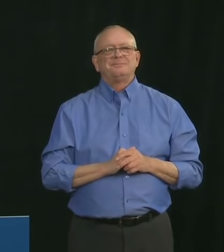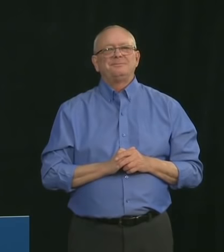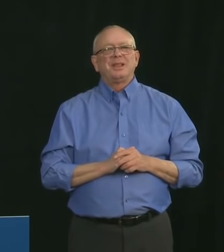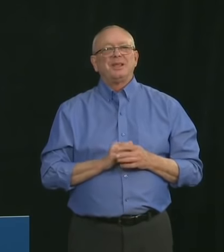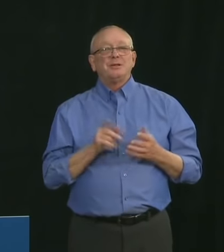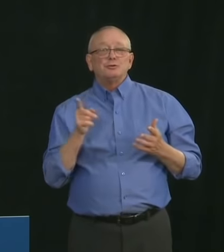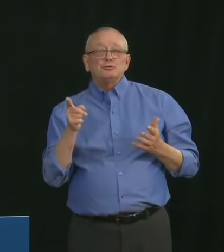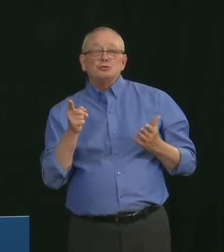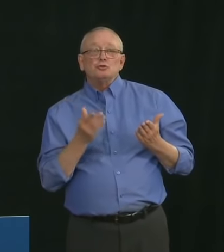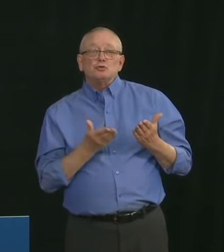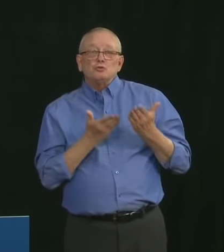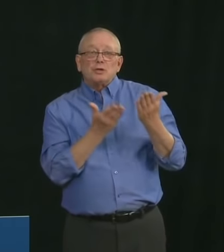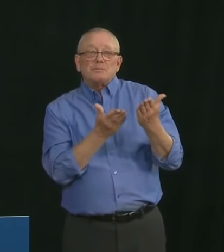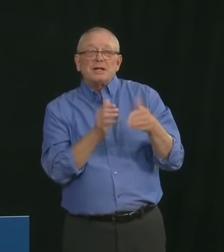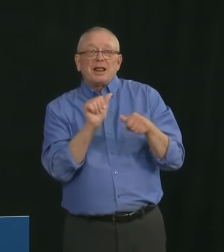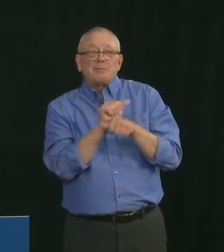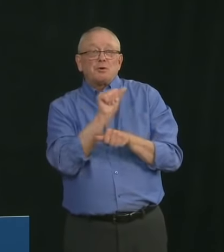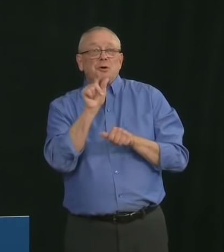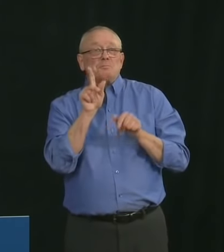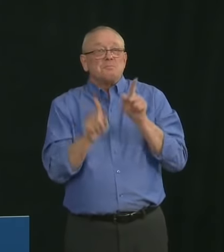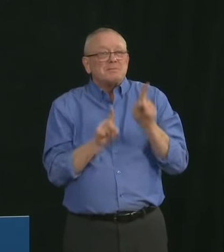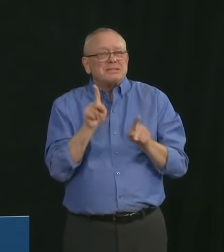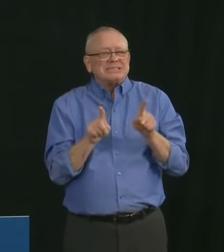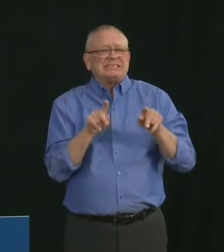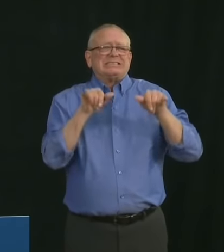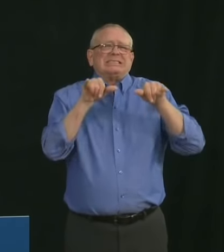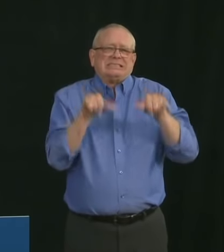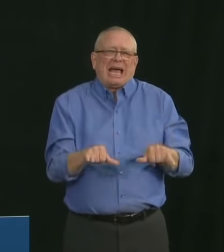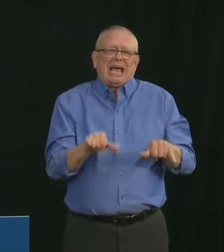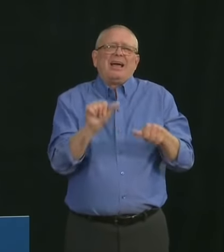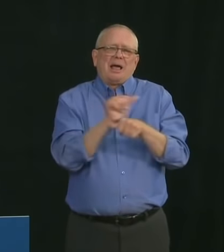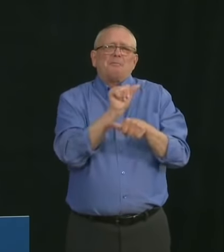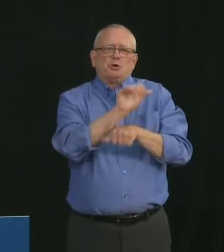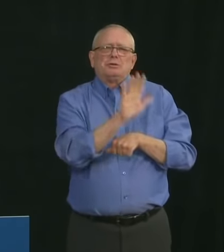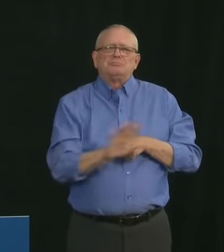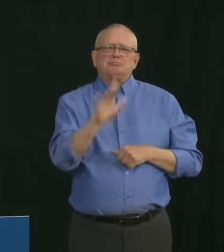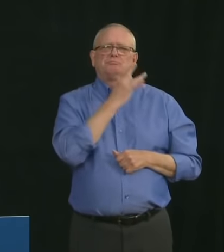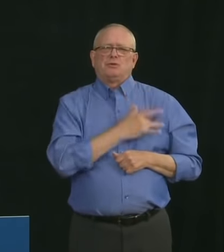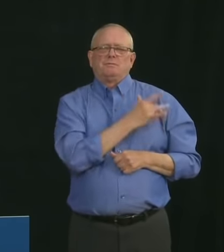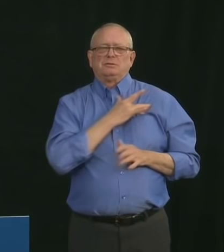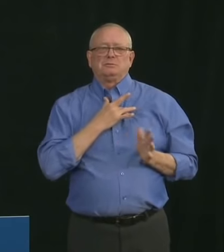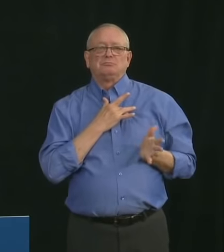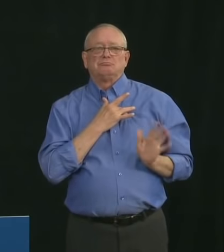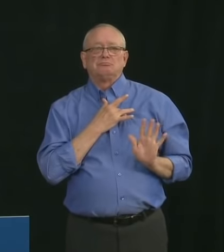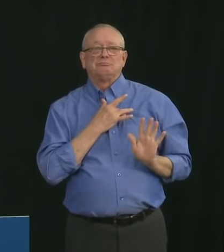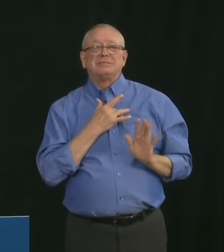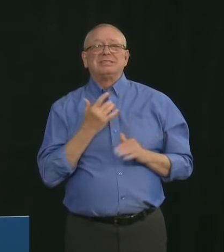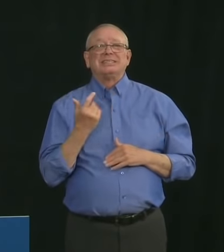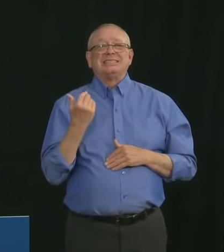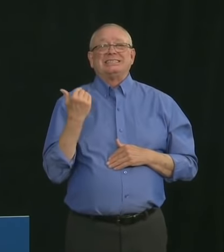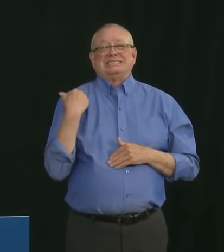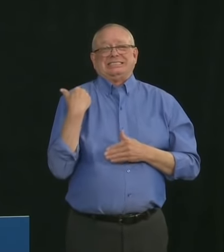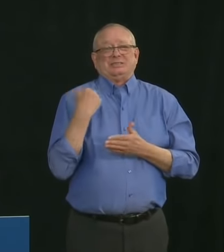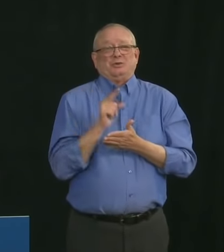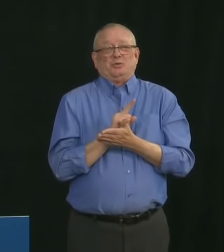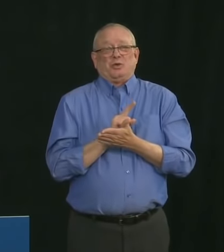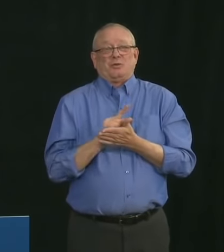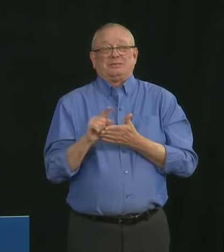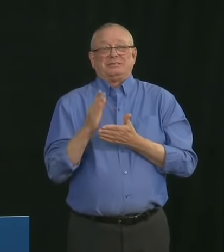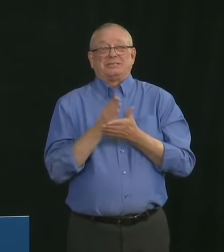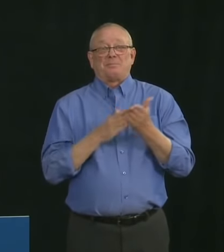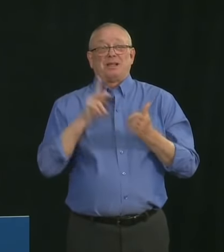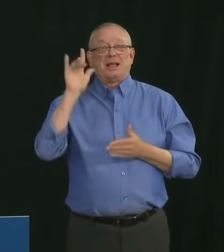Albertans stay within the province this summer. You know, we've seen some airlines this past week announcing that they're increasing more flights.